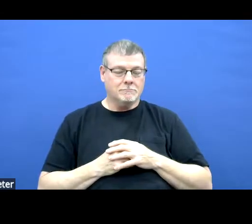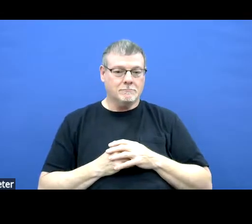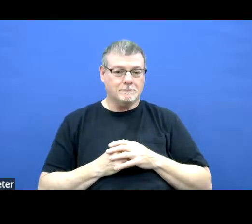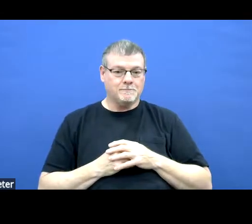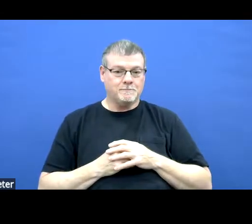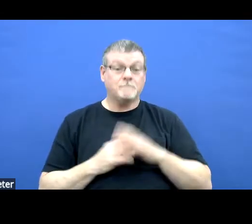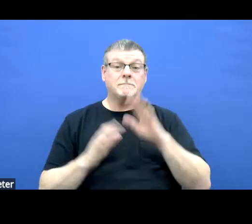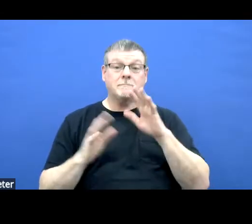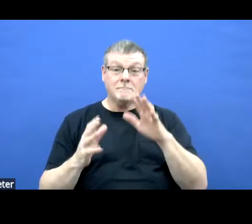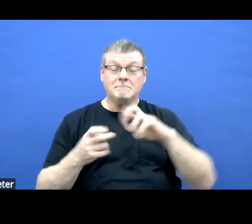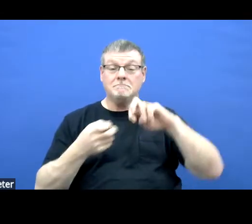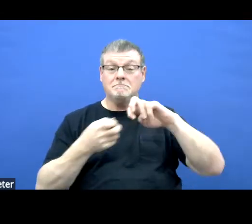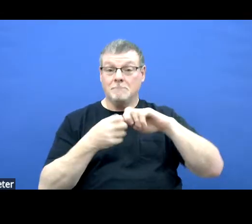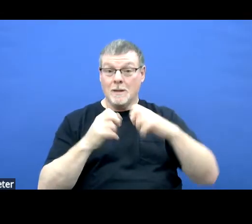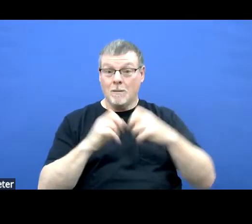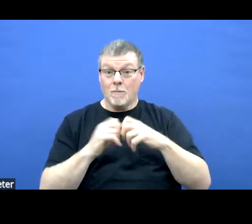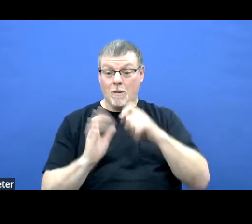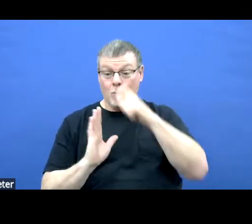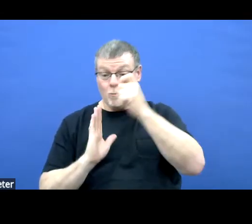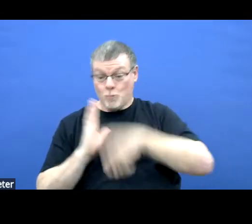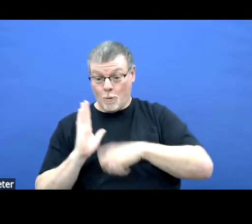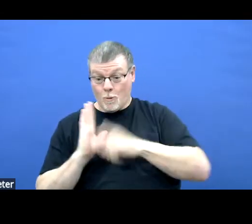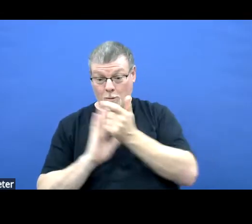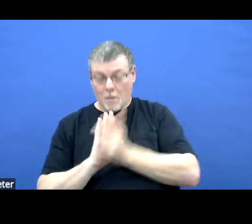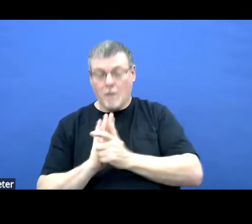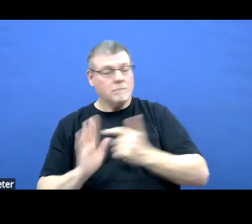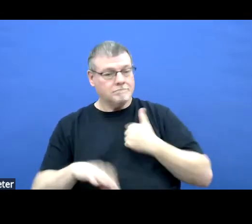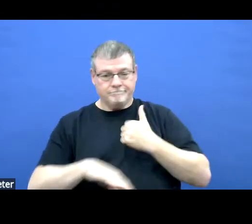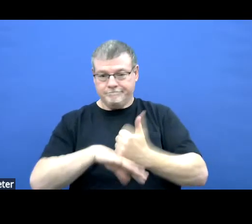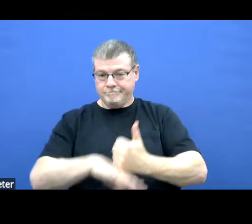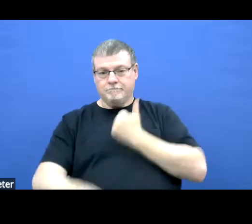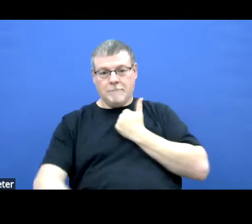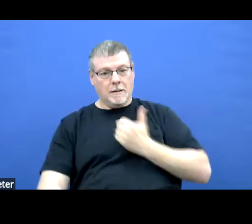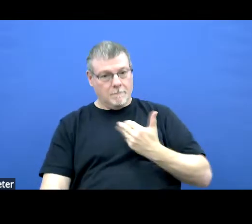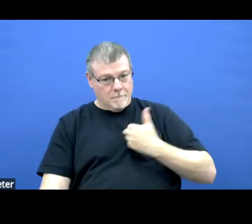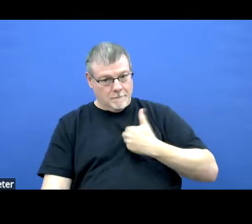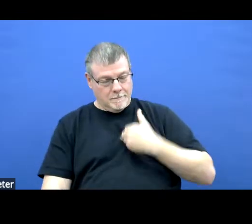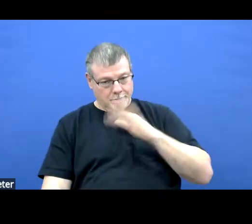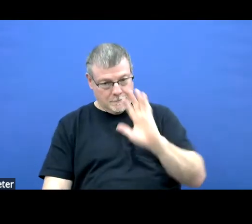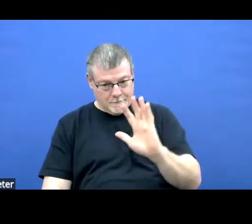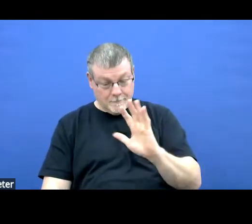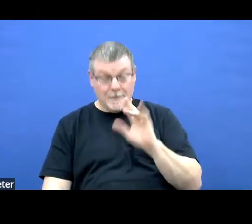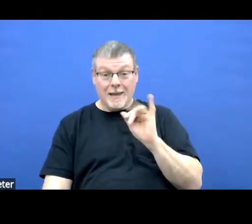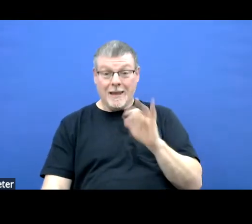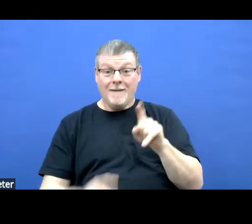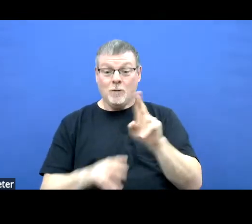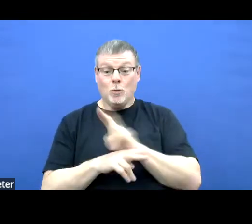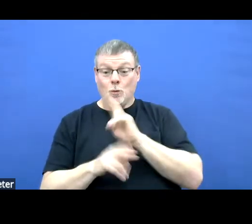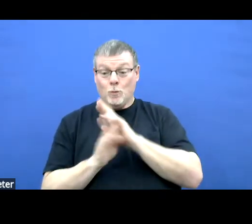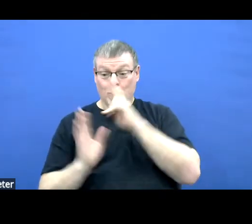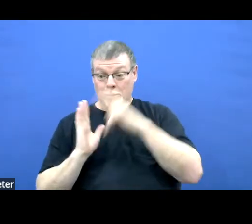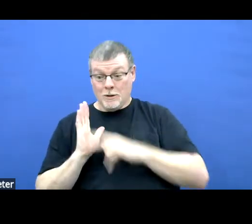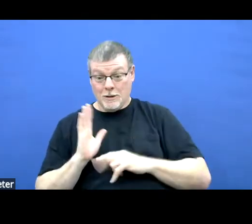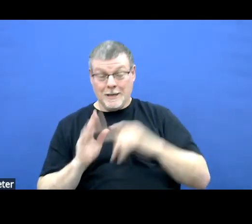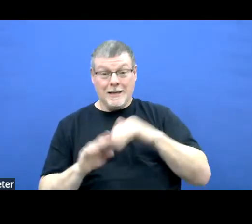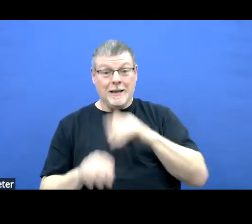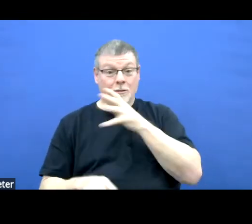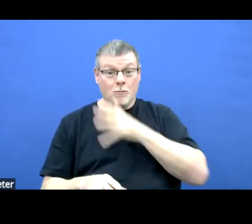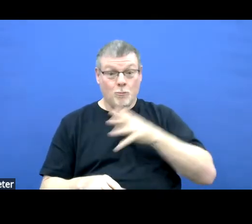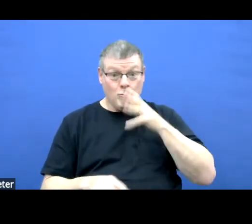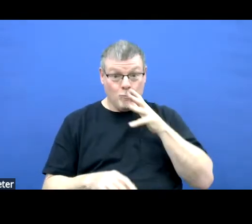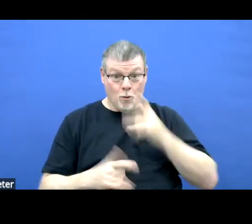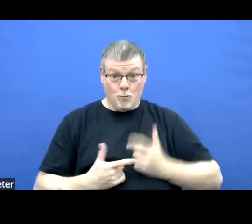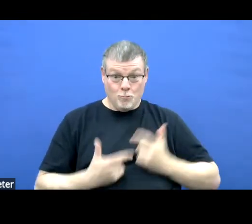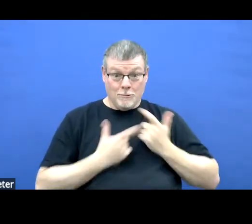The problem was when we wrote the law, and I take the blame for this, those uses, if you read in the rural residential district, those